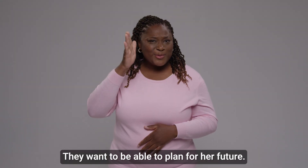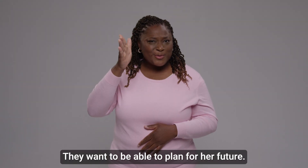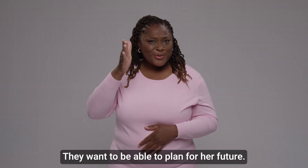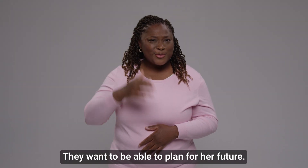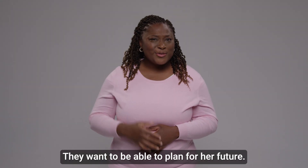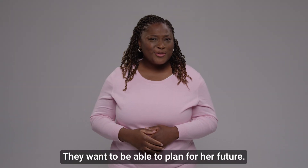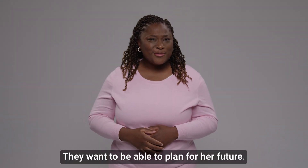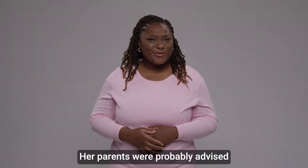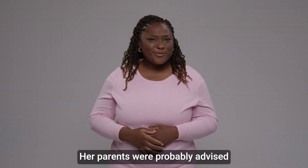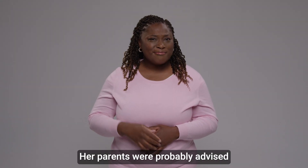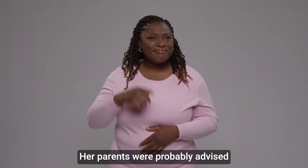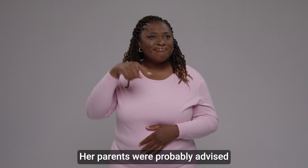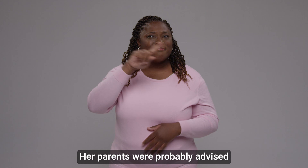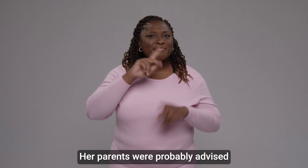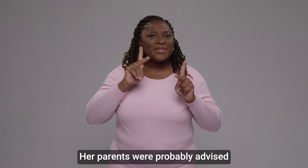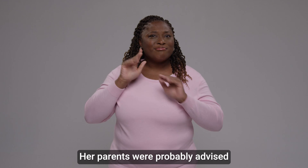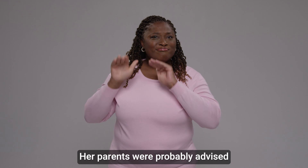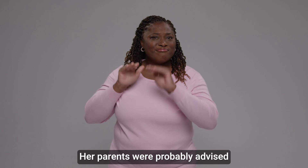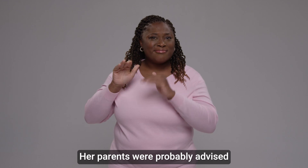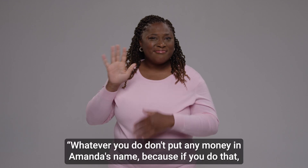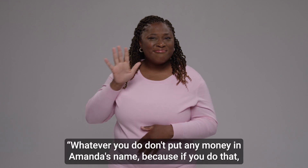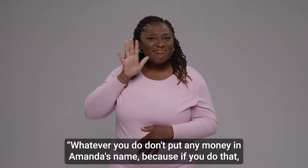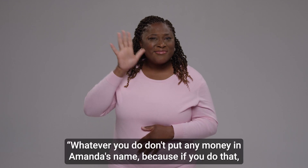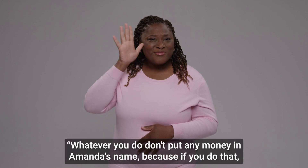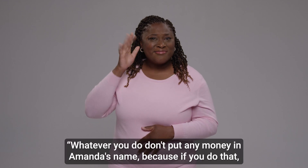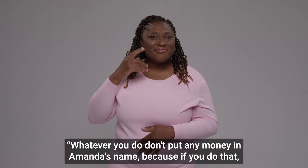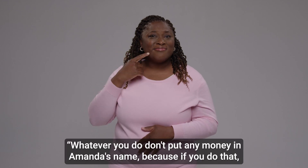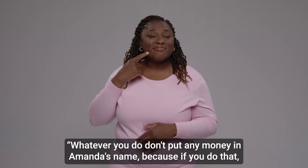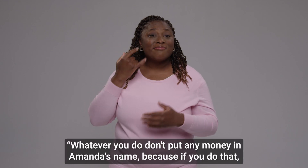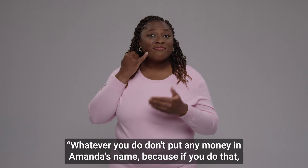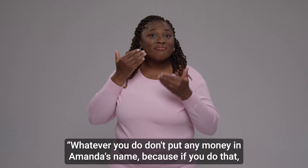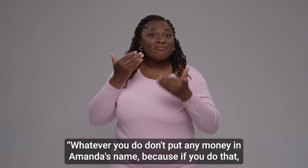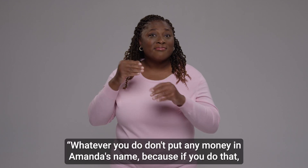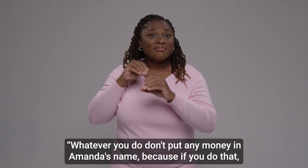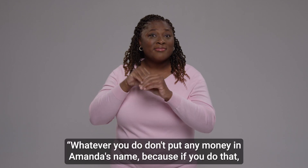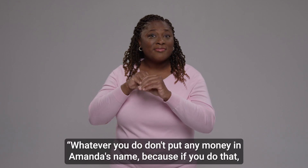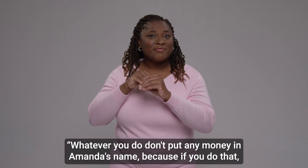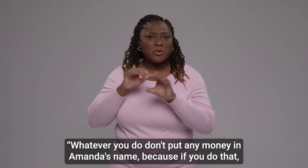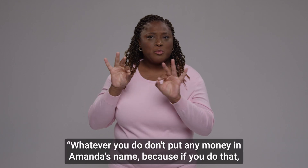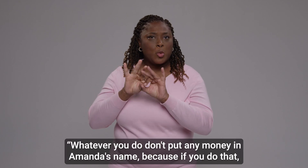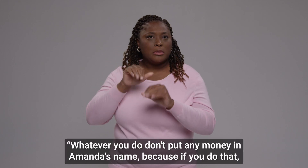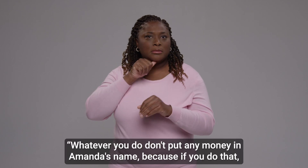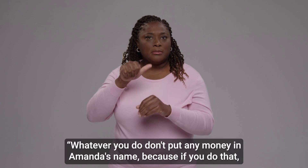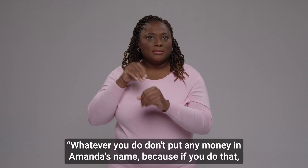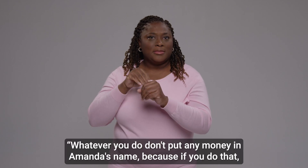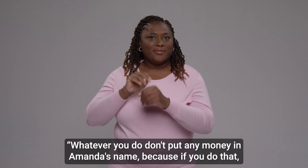to plan for her future. Her parents were probably advised, whatever you do, don't put any money in Amanda's name, because if you do